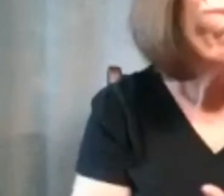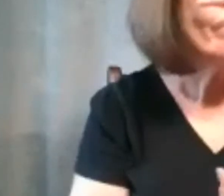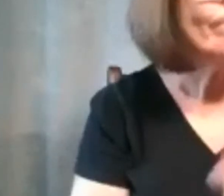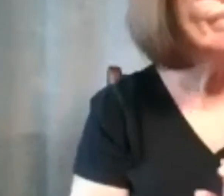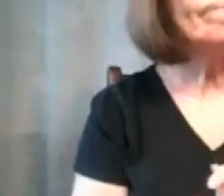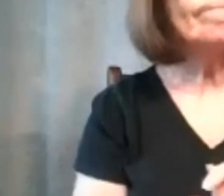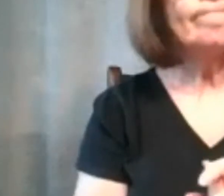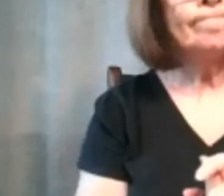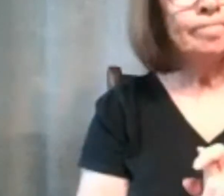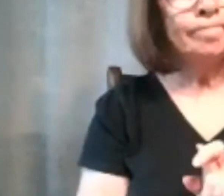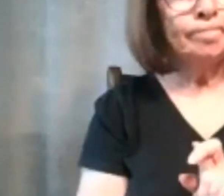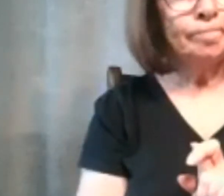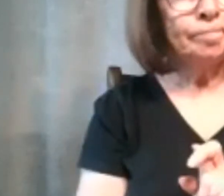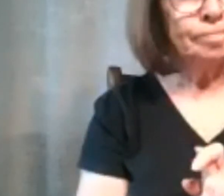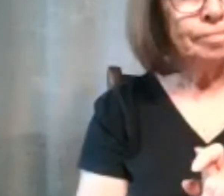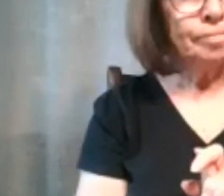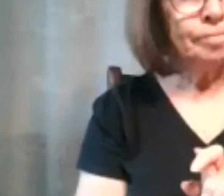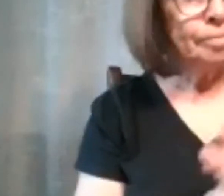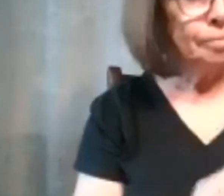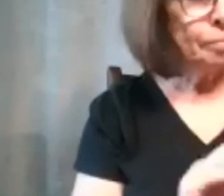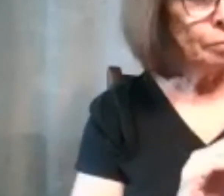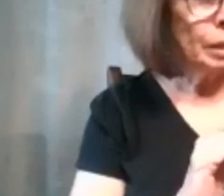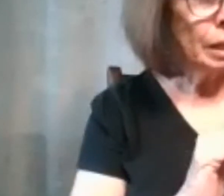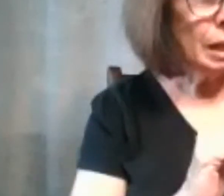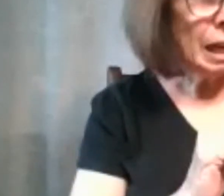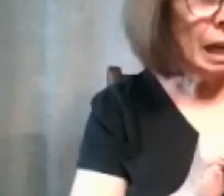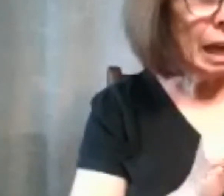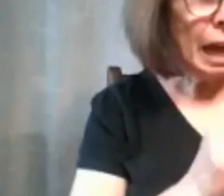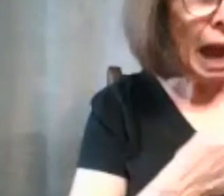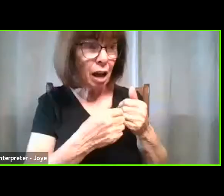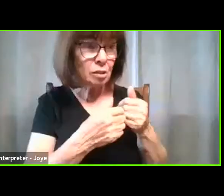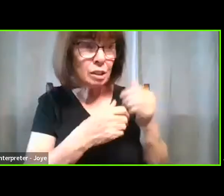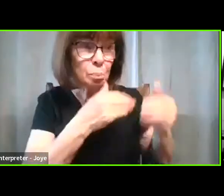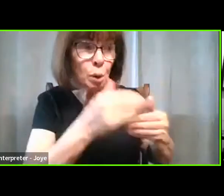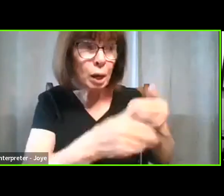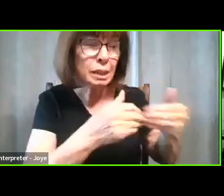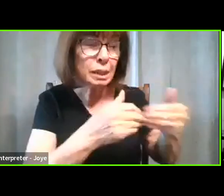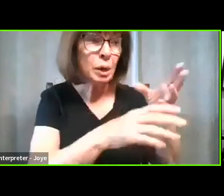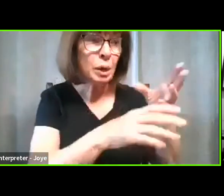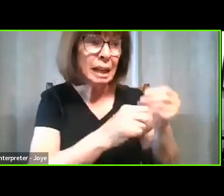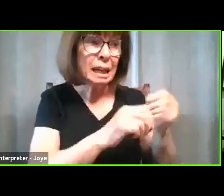How's the process to get tested?